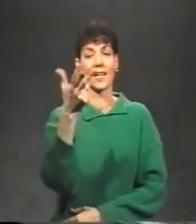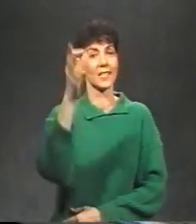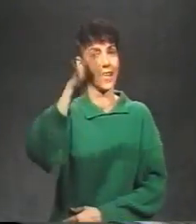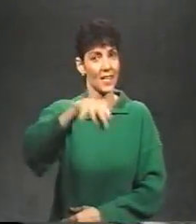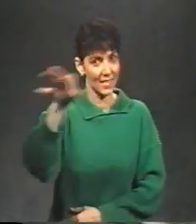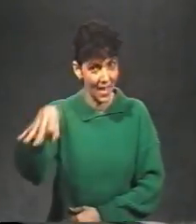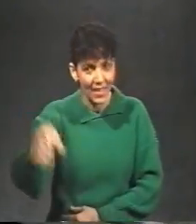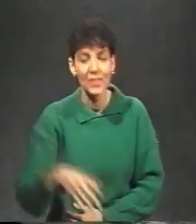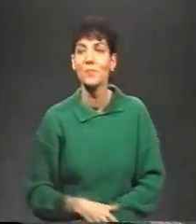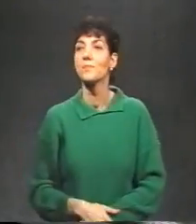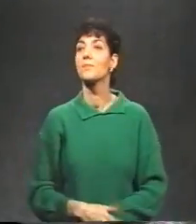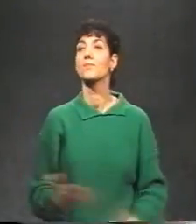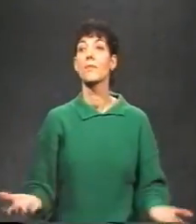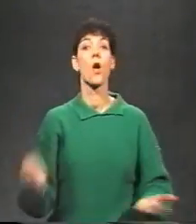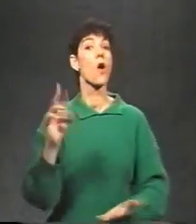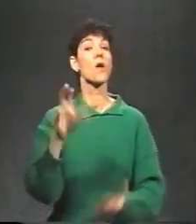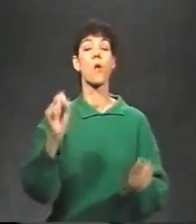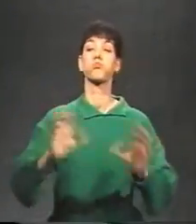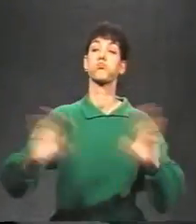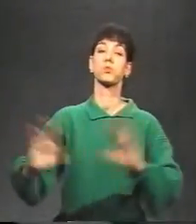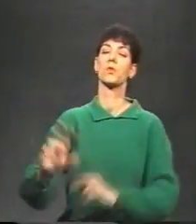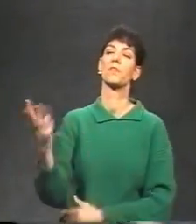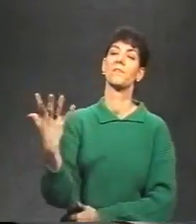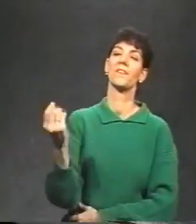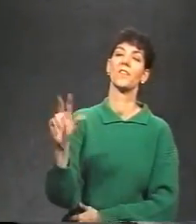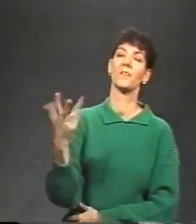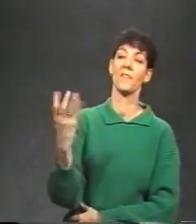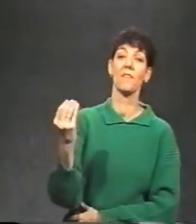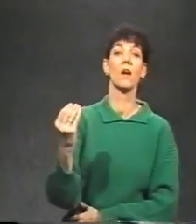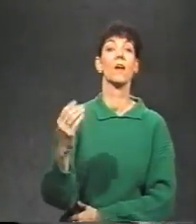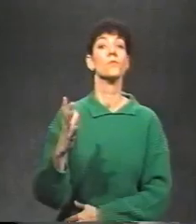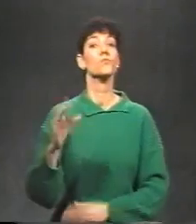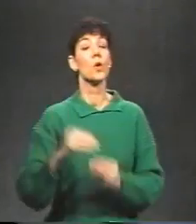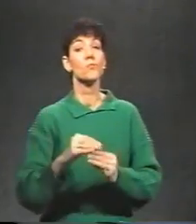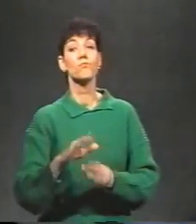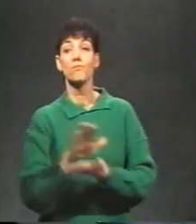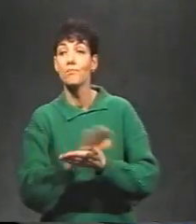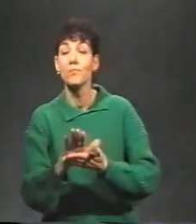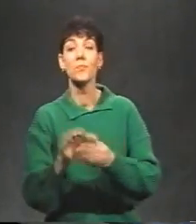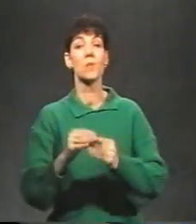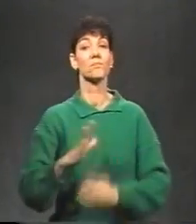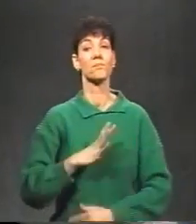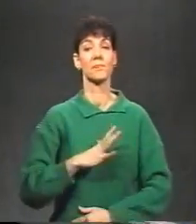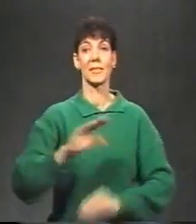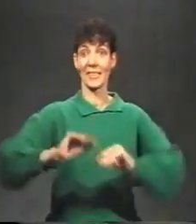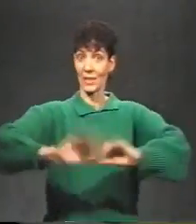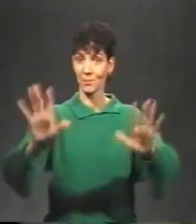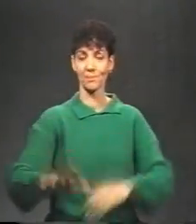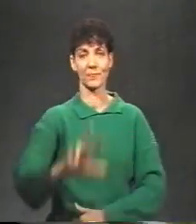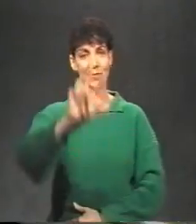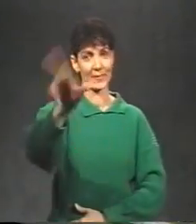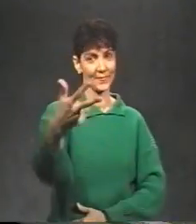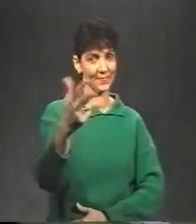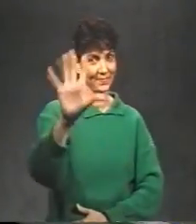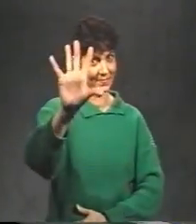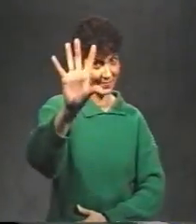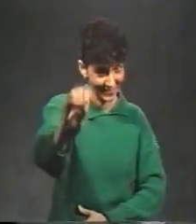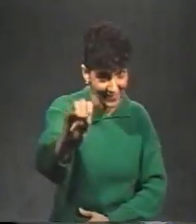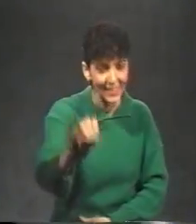hand still twists for the dollar amount, and the cents are signed as regular numbers. Sometimes in casual conversation,